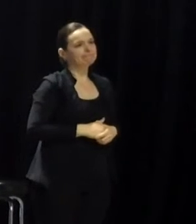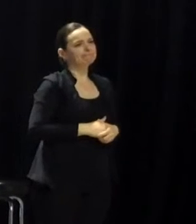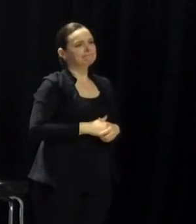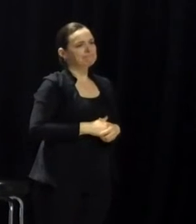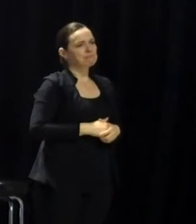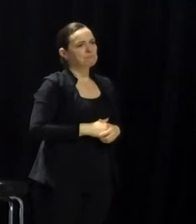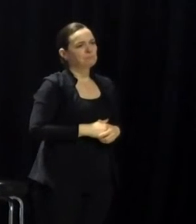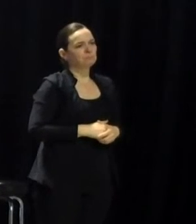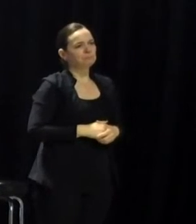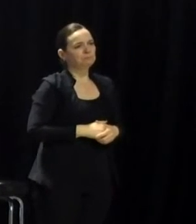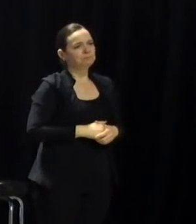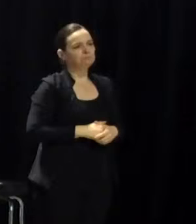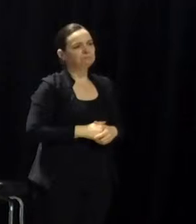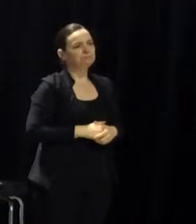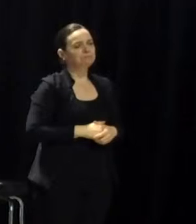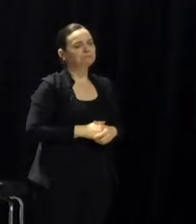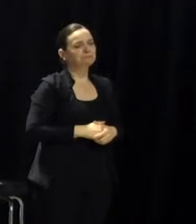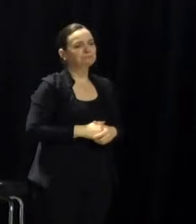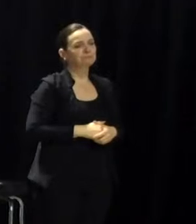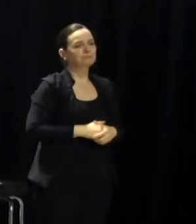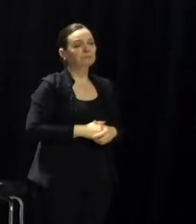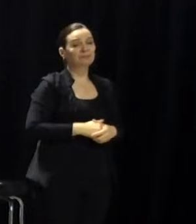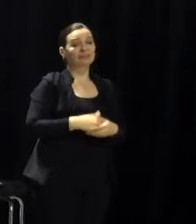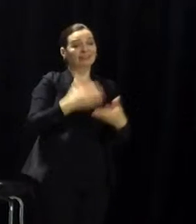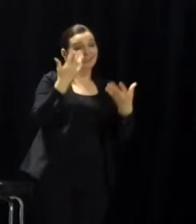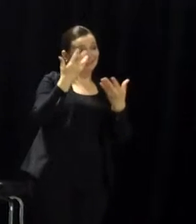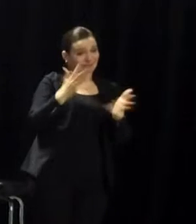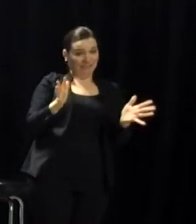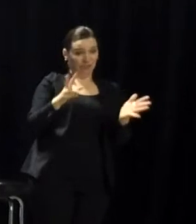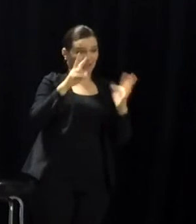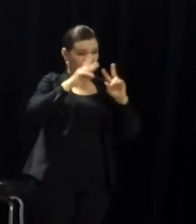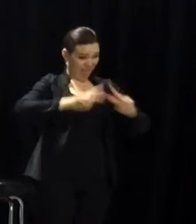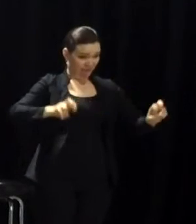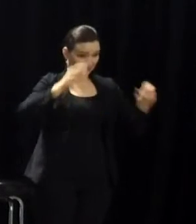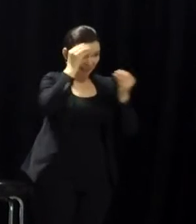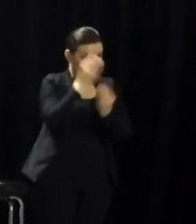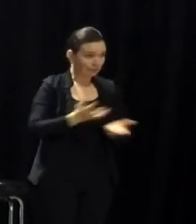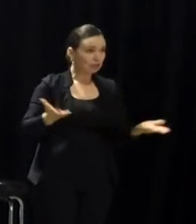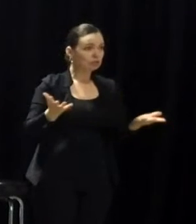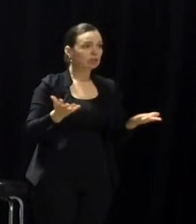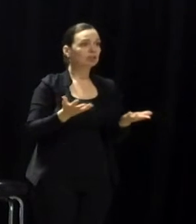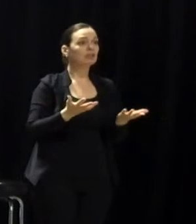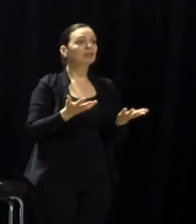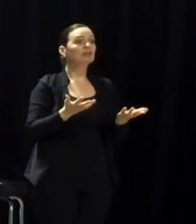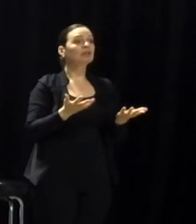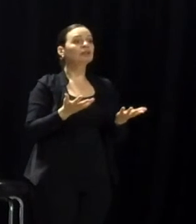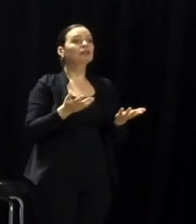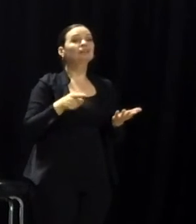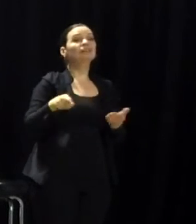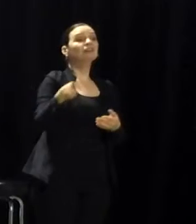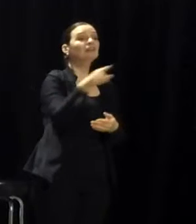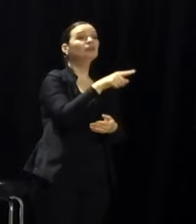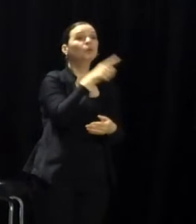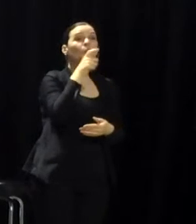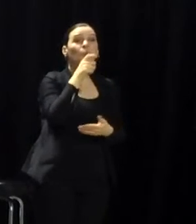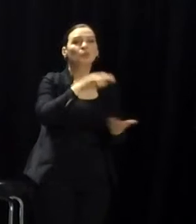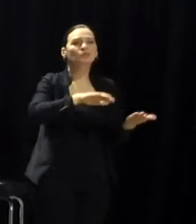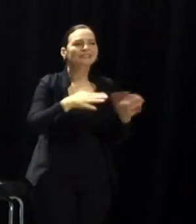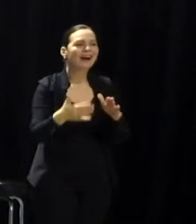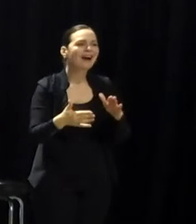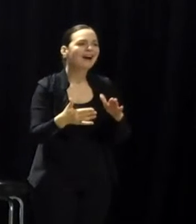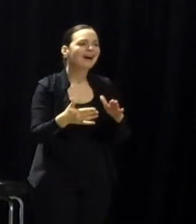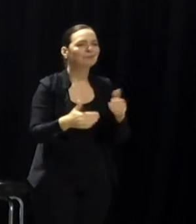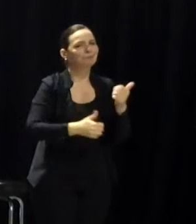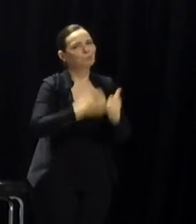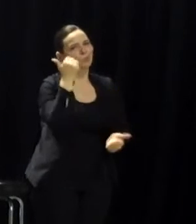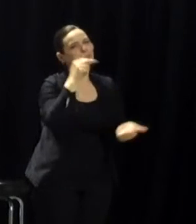When you look at our loss of life numbers, it's over half, not just what's reported in to the